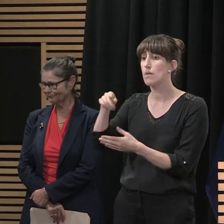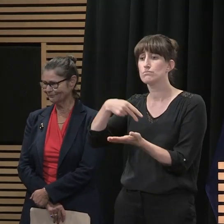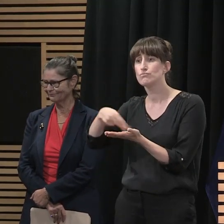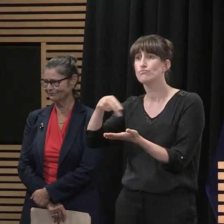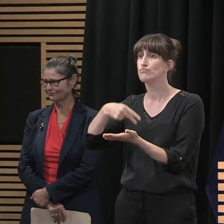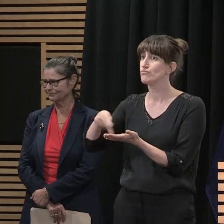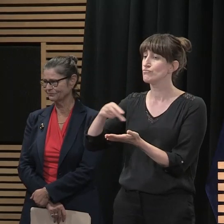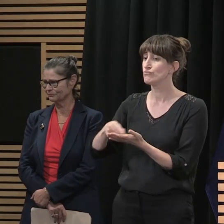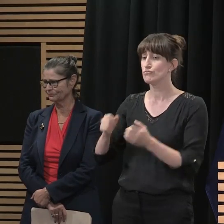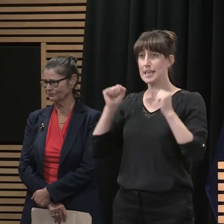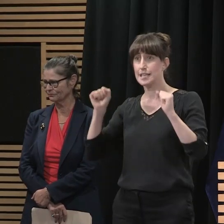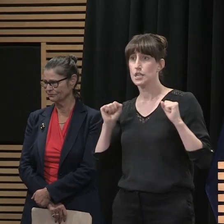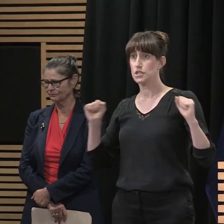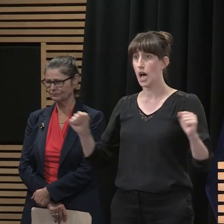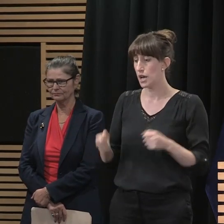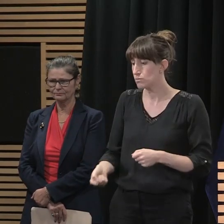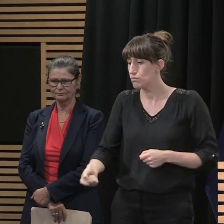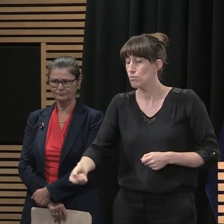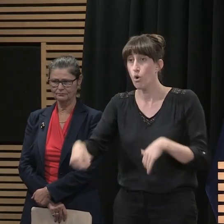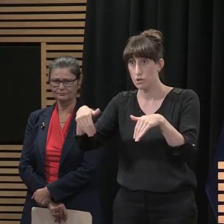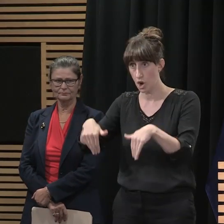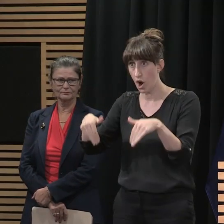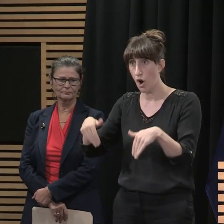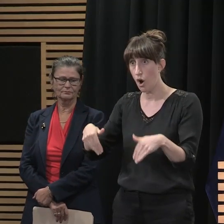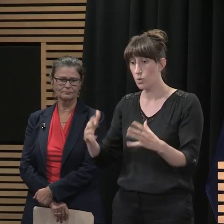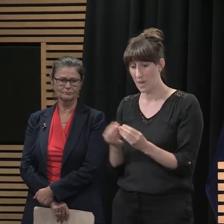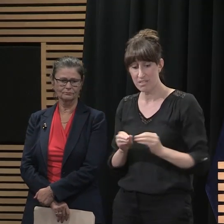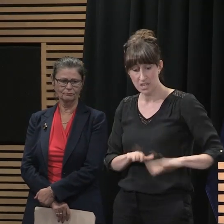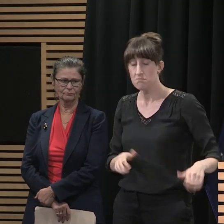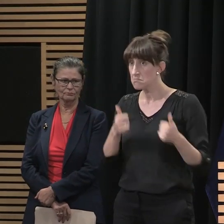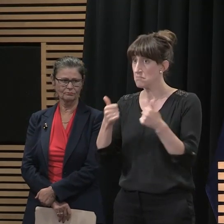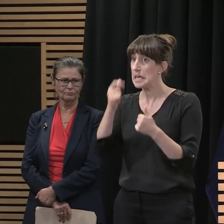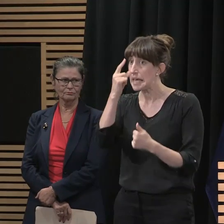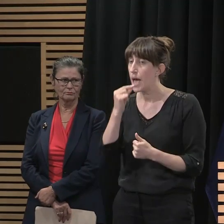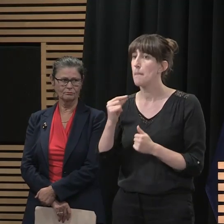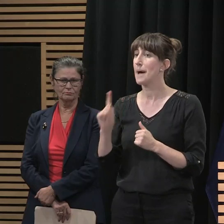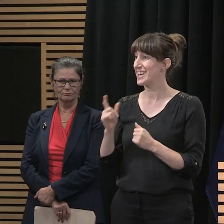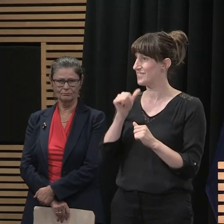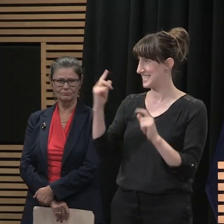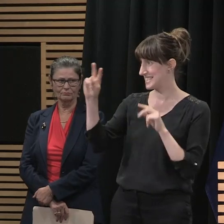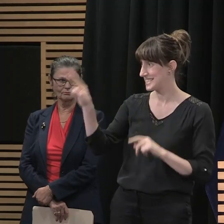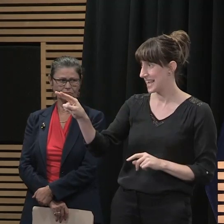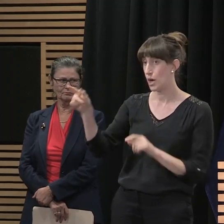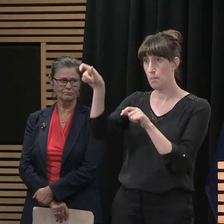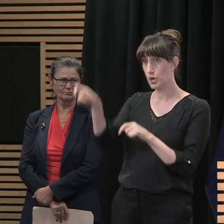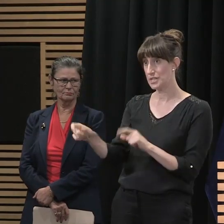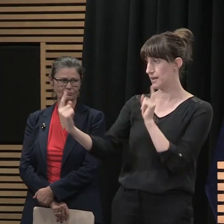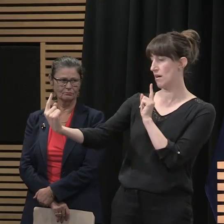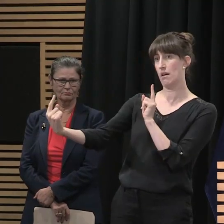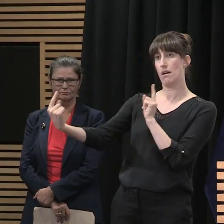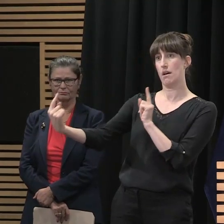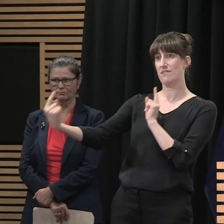outside, but keep 2 metres away from others at all times. You may recollect yesterday I spoke of the need to have